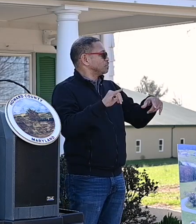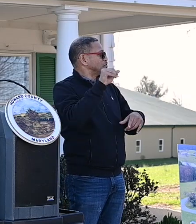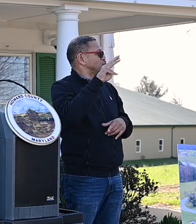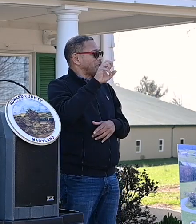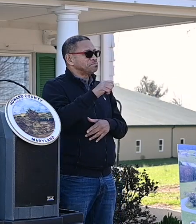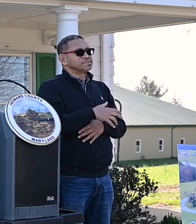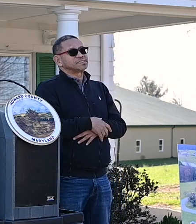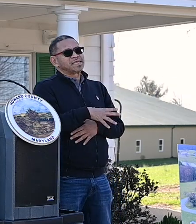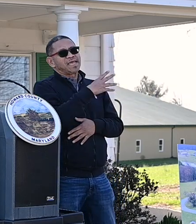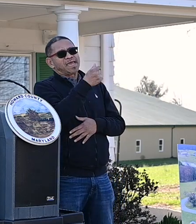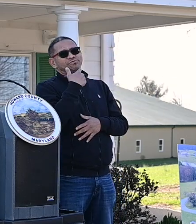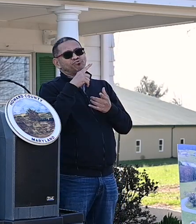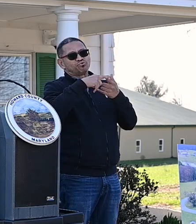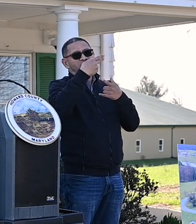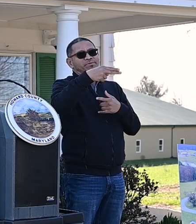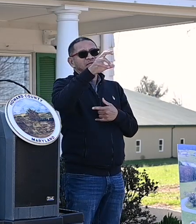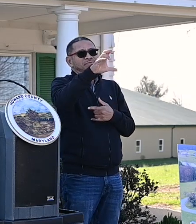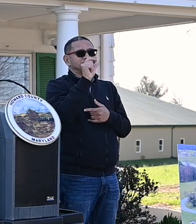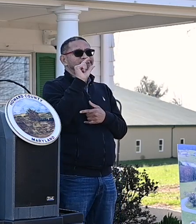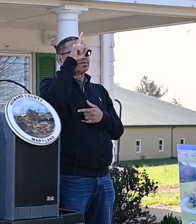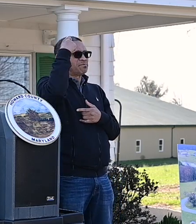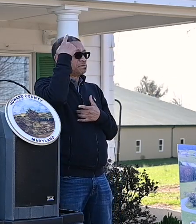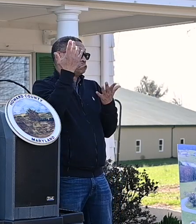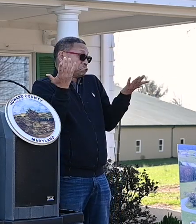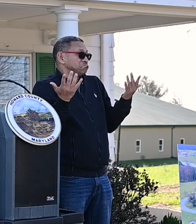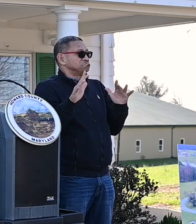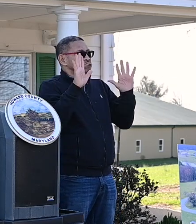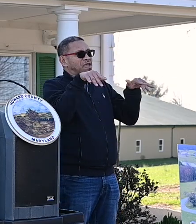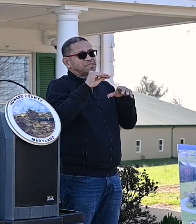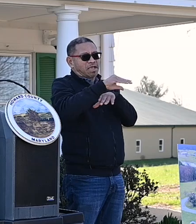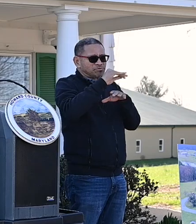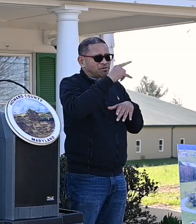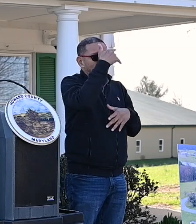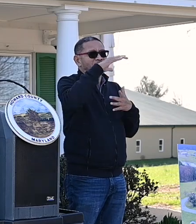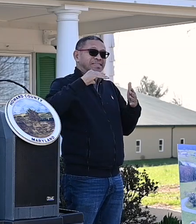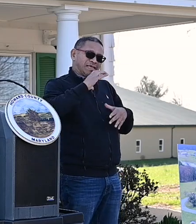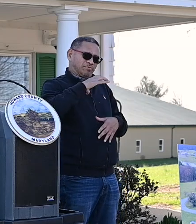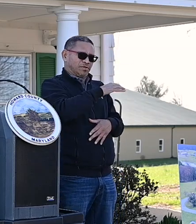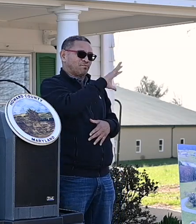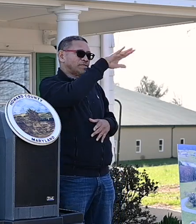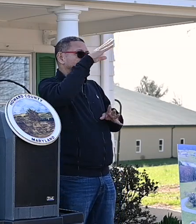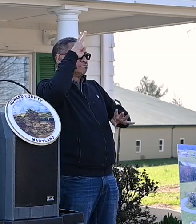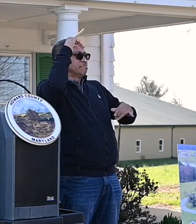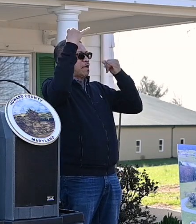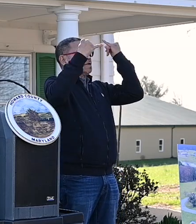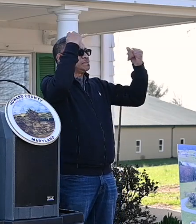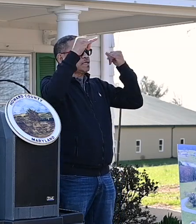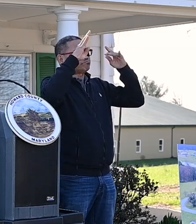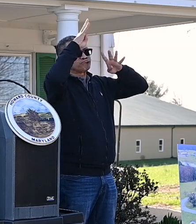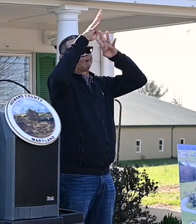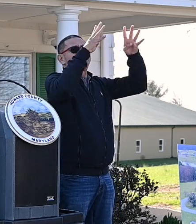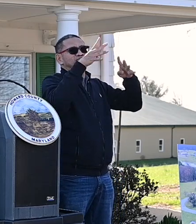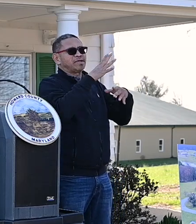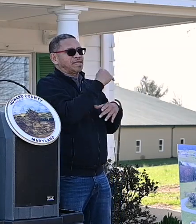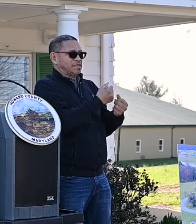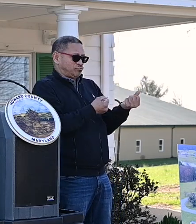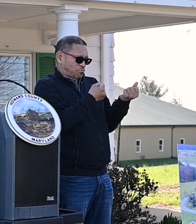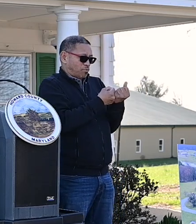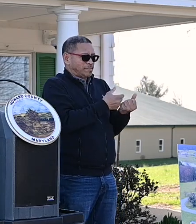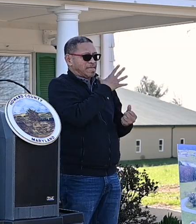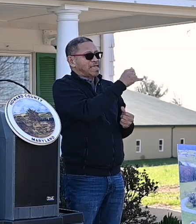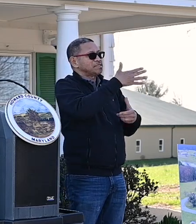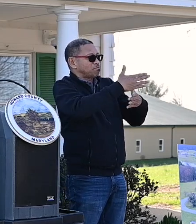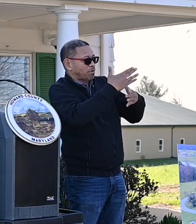James Zoller, and to the Howard County government, and of course the council, for their forward-thinking innovation, steadfast support, and their